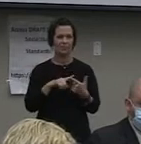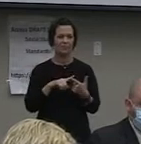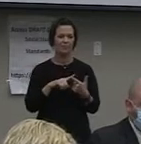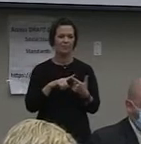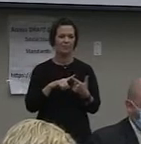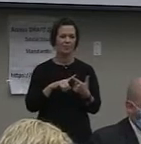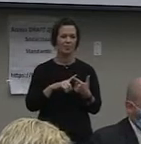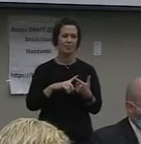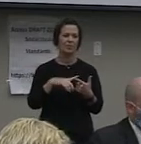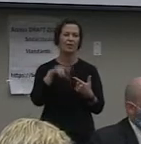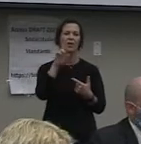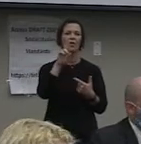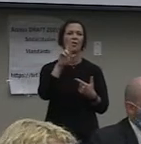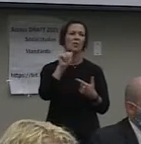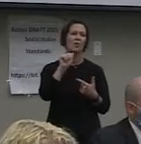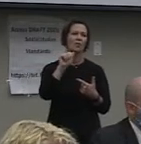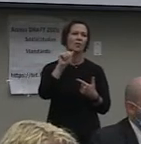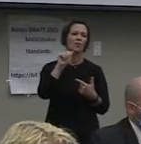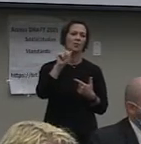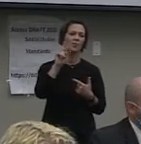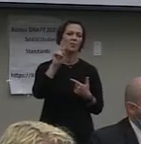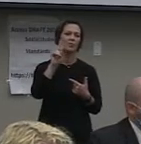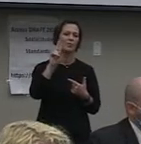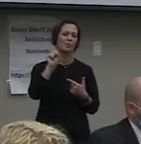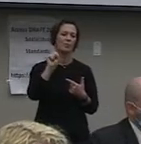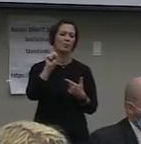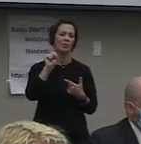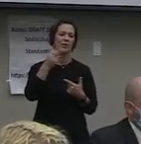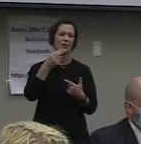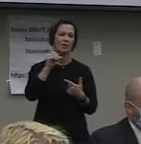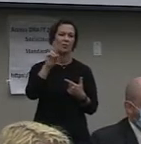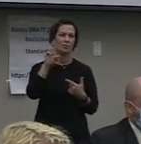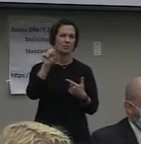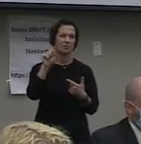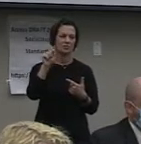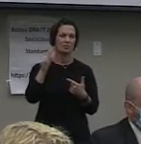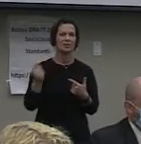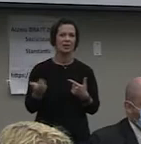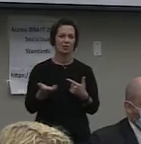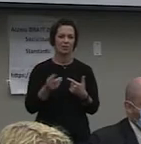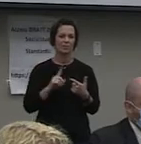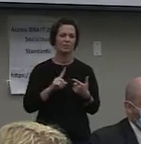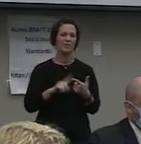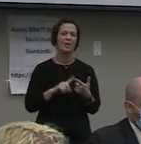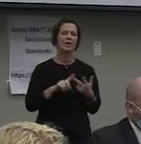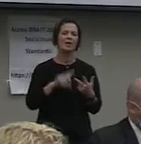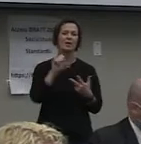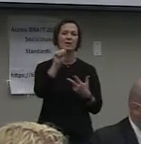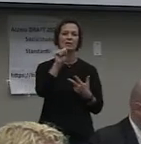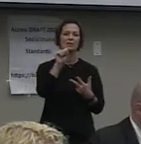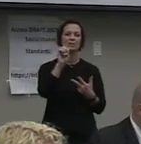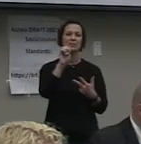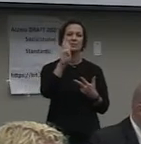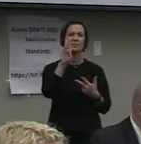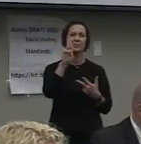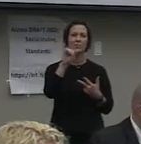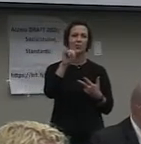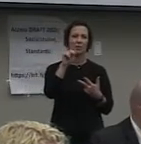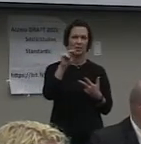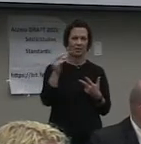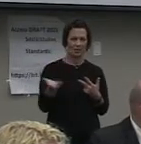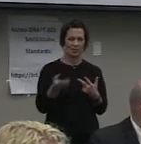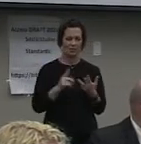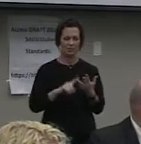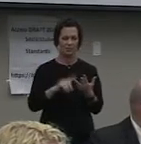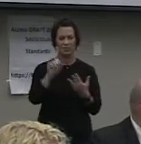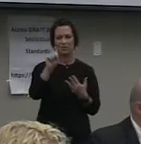Lynn Walters Bronhurst. Present. Ms. Bronhurst is present. Lori Sebring. Present. Lori Sebring is present. Crystal